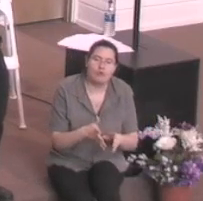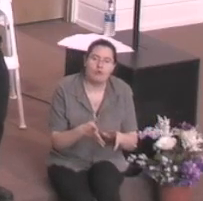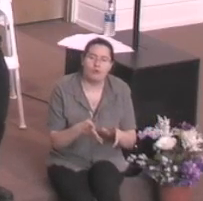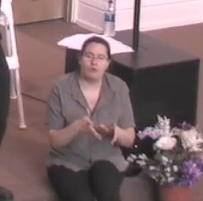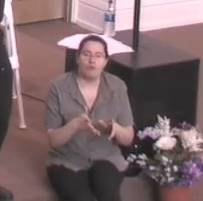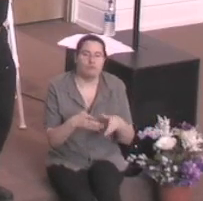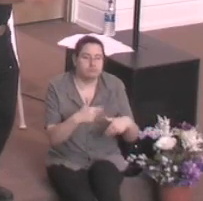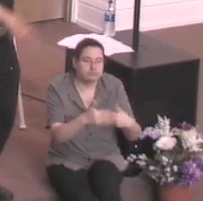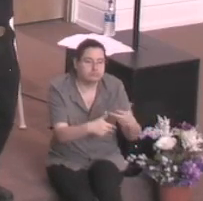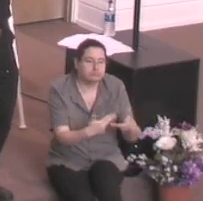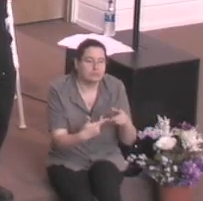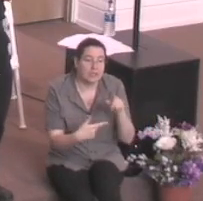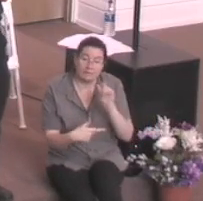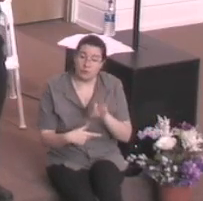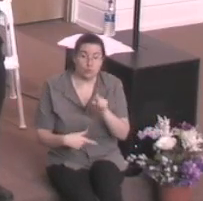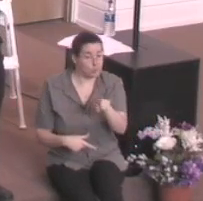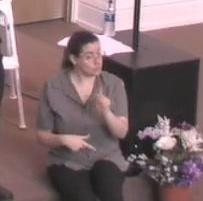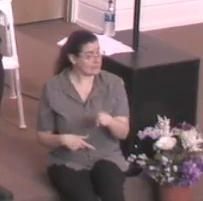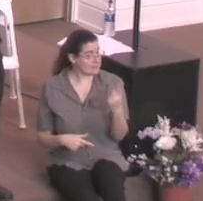man, if you need something, I'll be there.